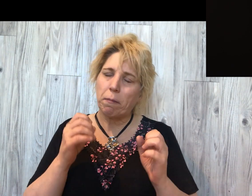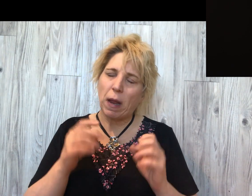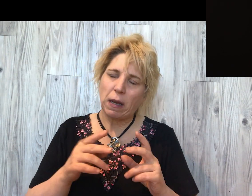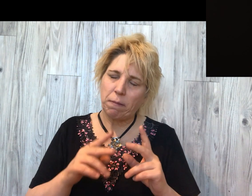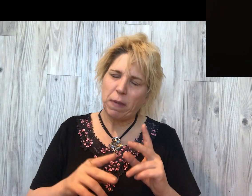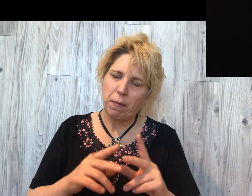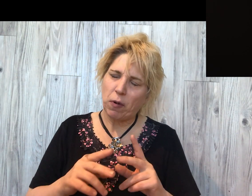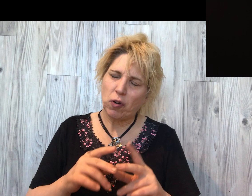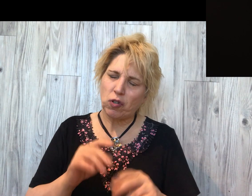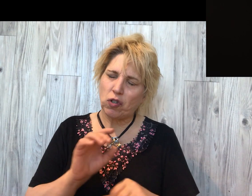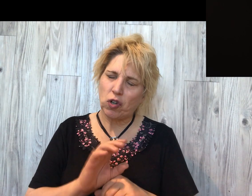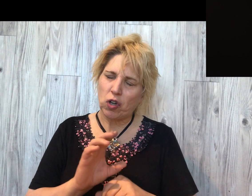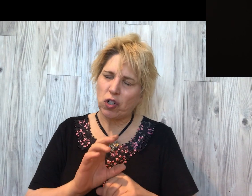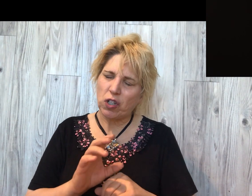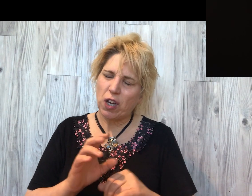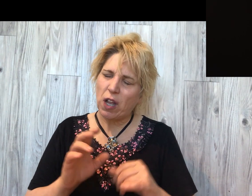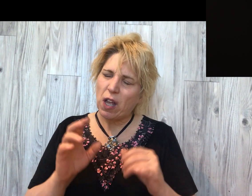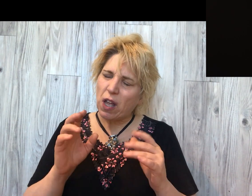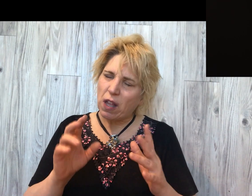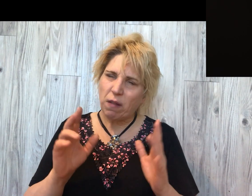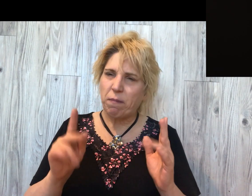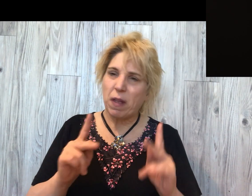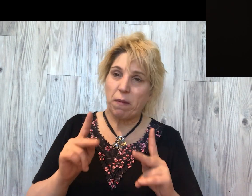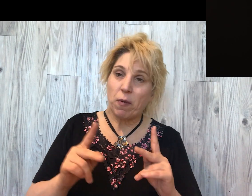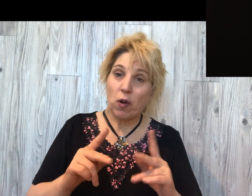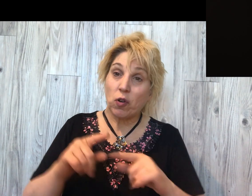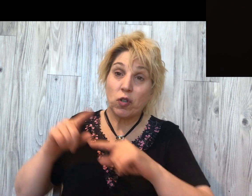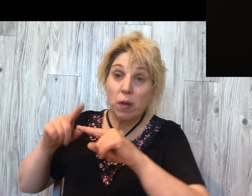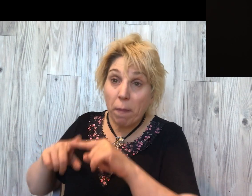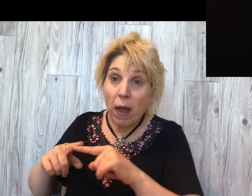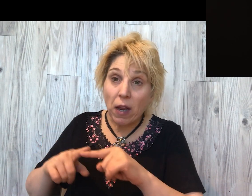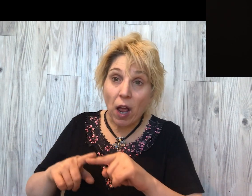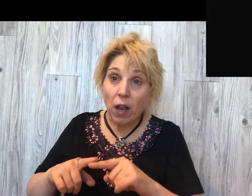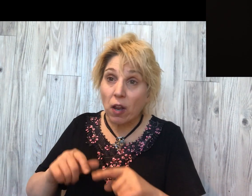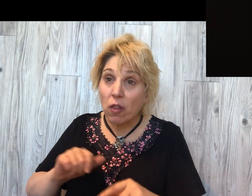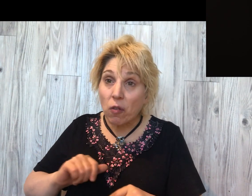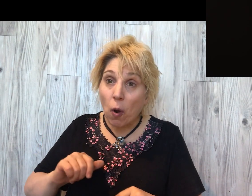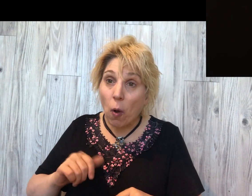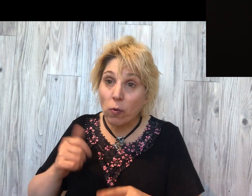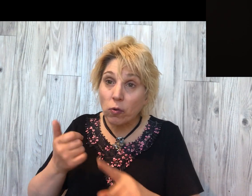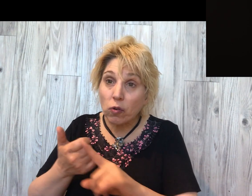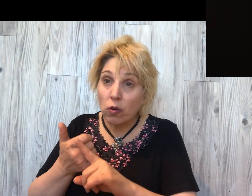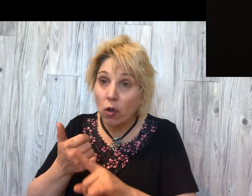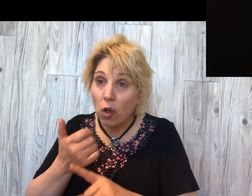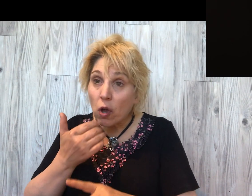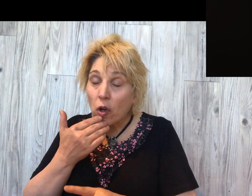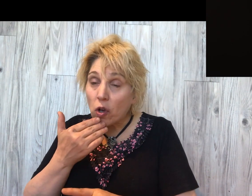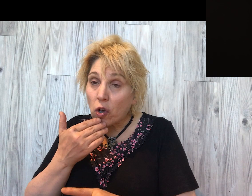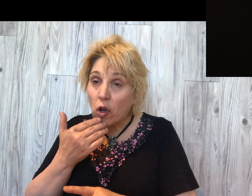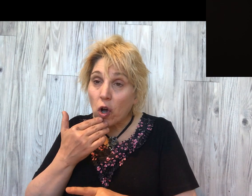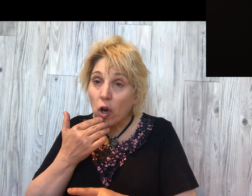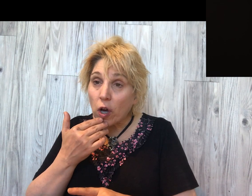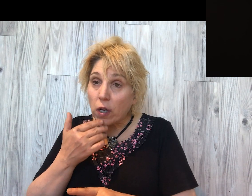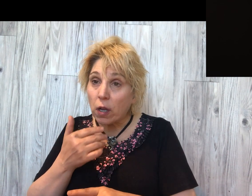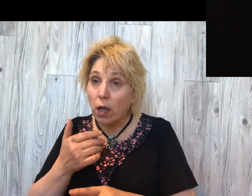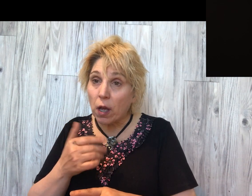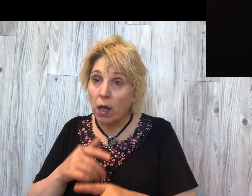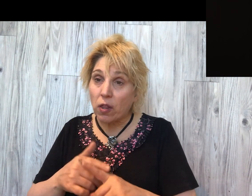of church people who were relying on their own goodness and their own